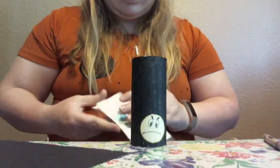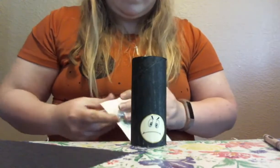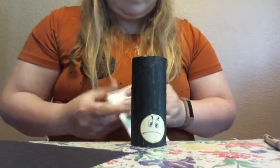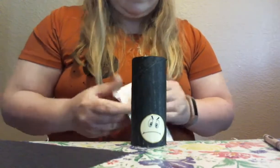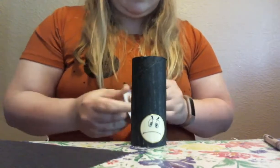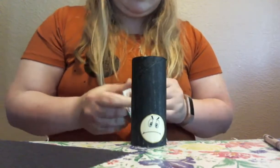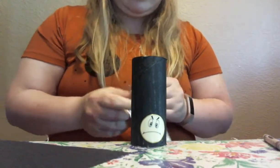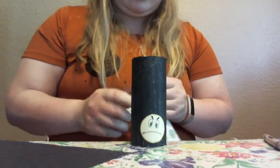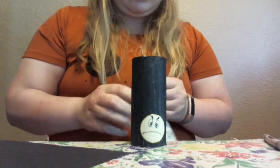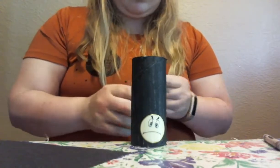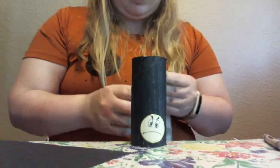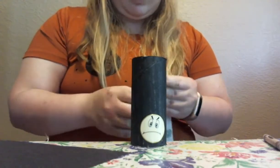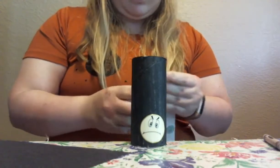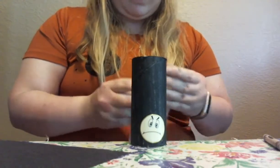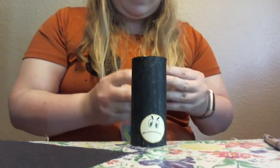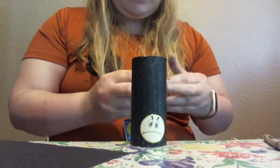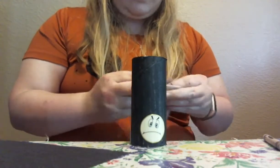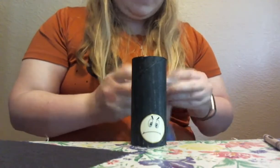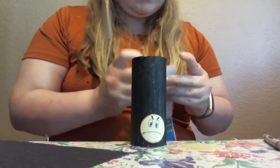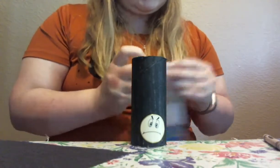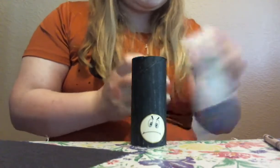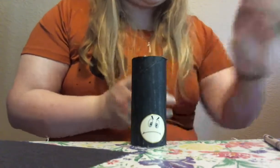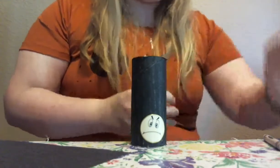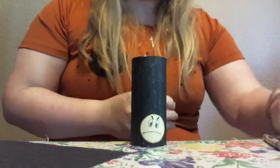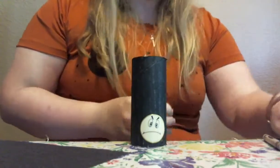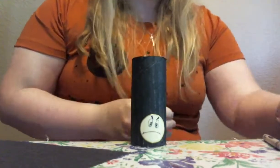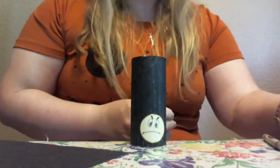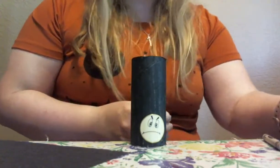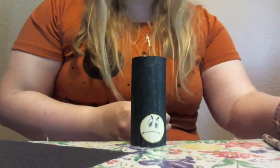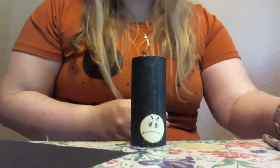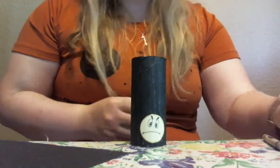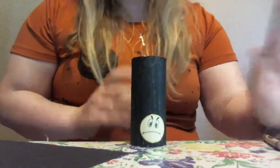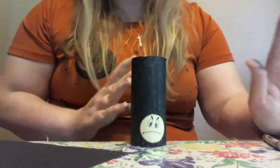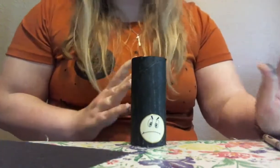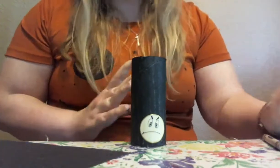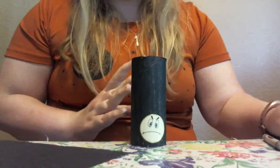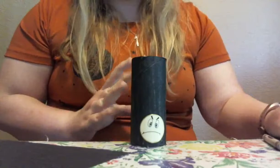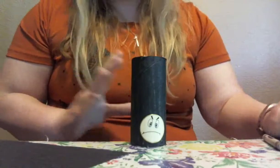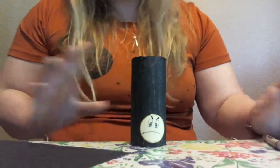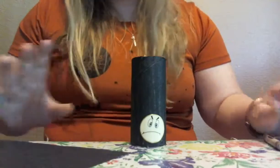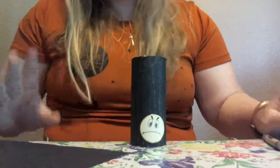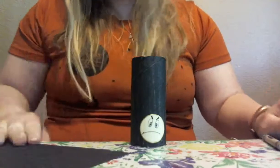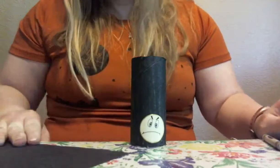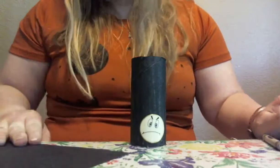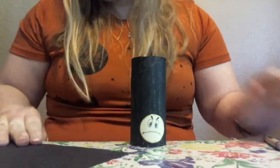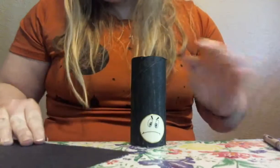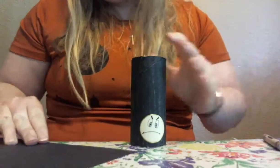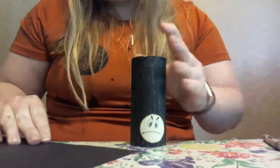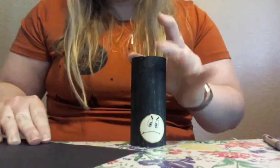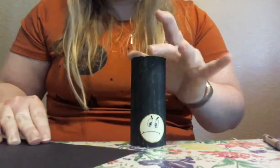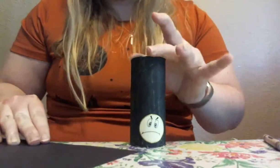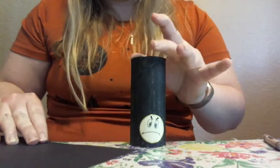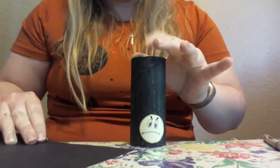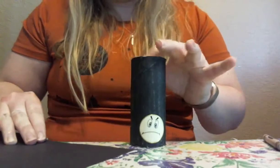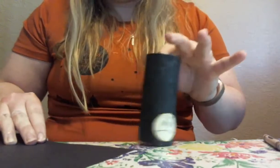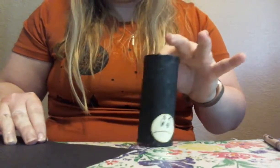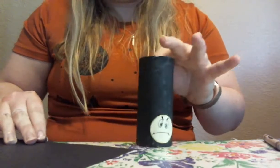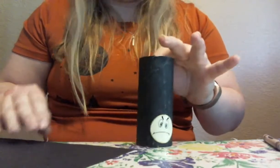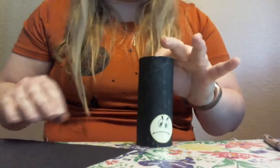Put that, there on a mess. I'm going to set those aside. And what I'm going to do